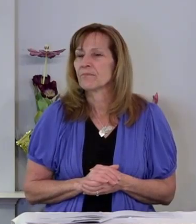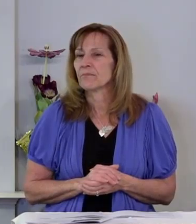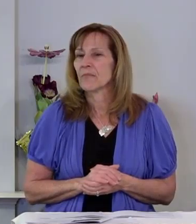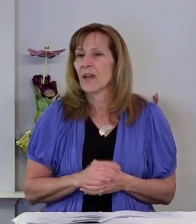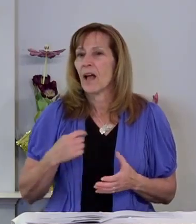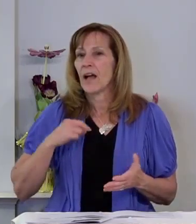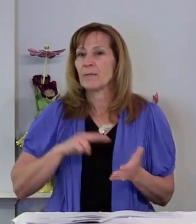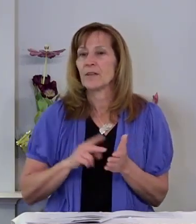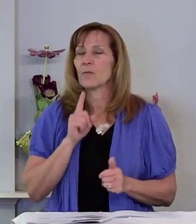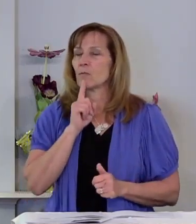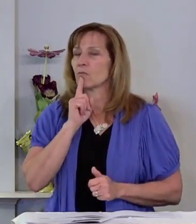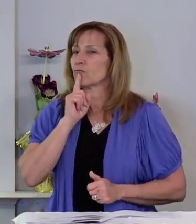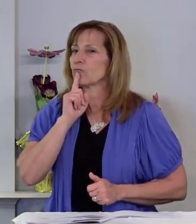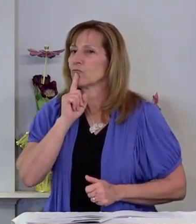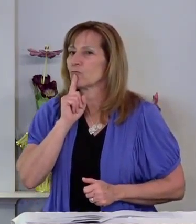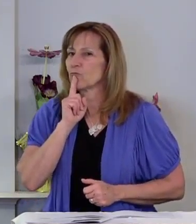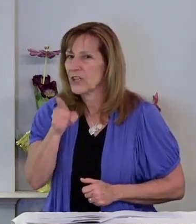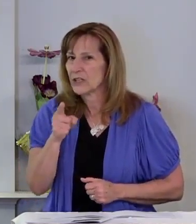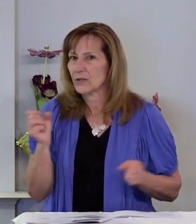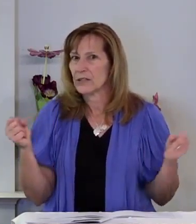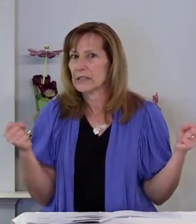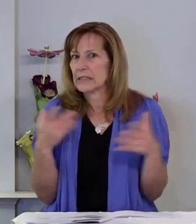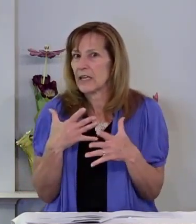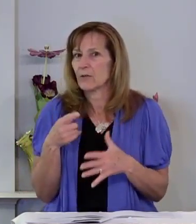I mean, really scares you.